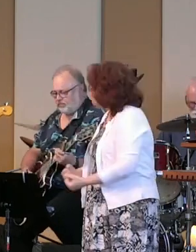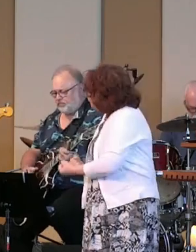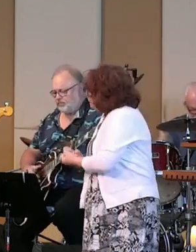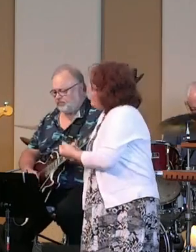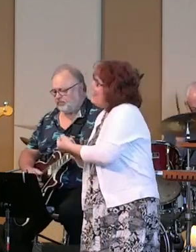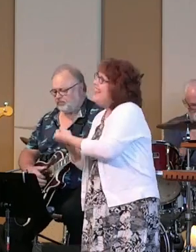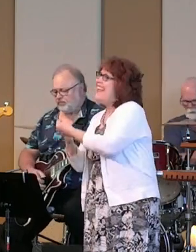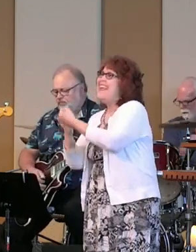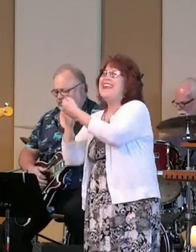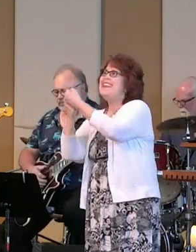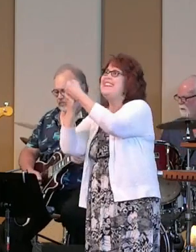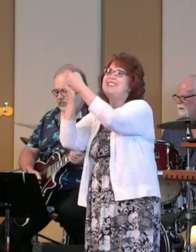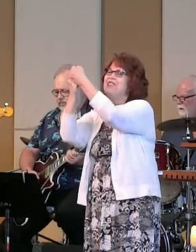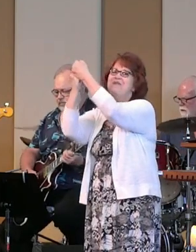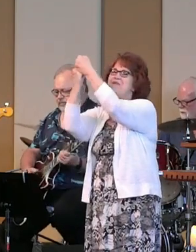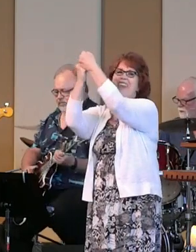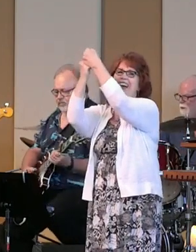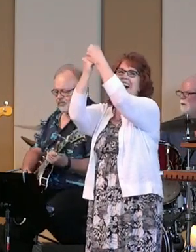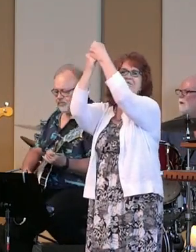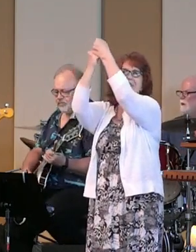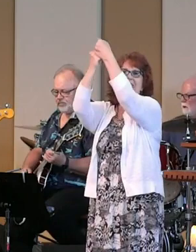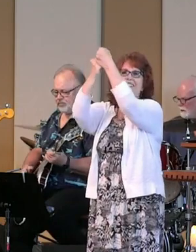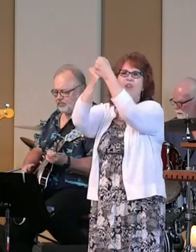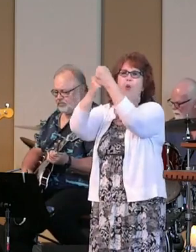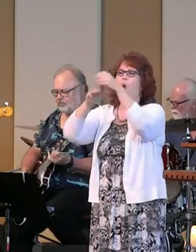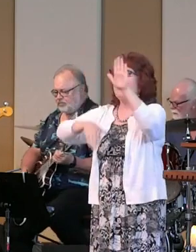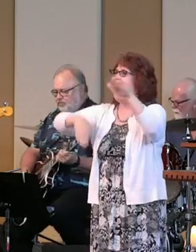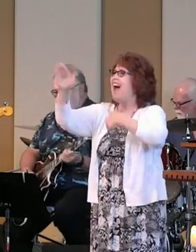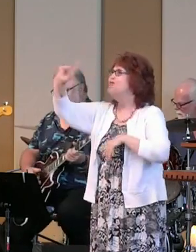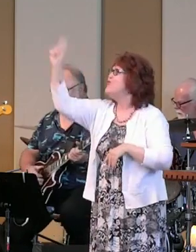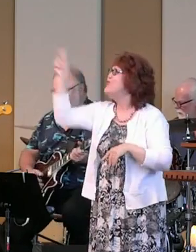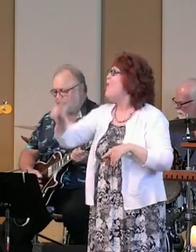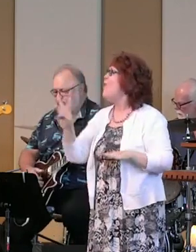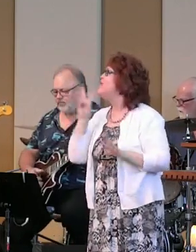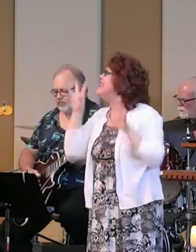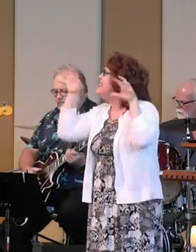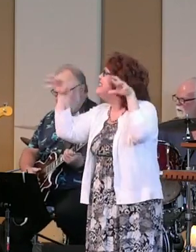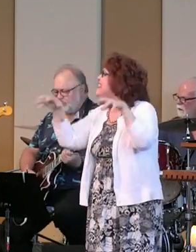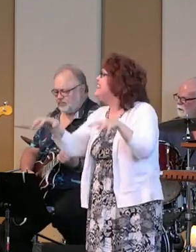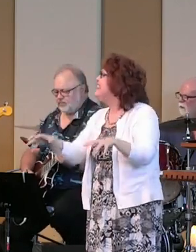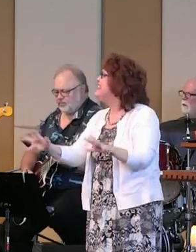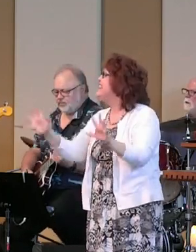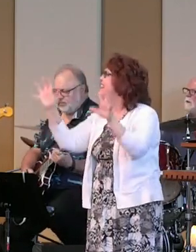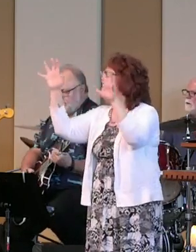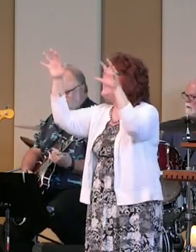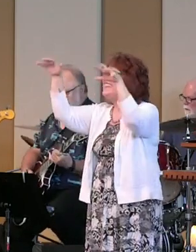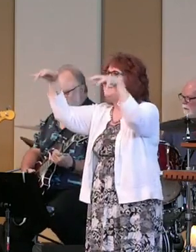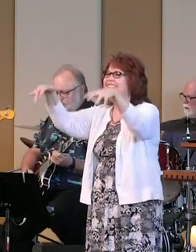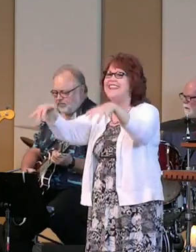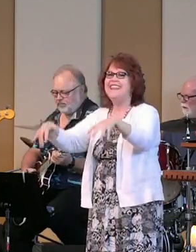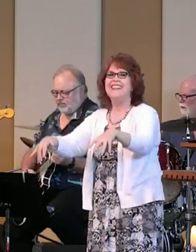Raise me up to walk on stormy seas.